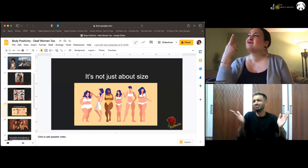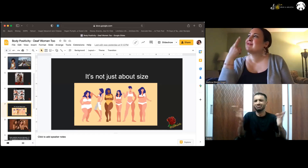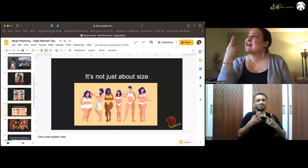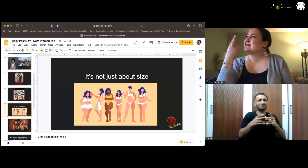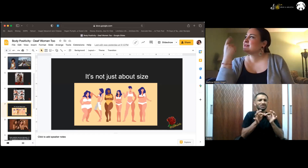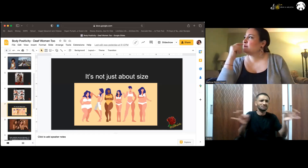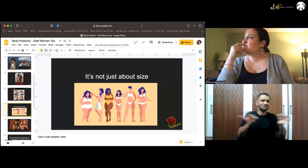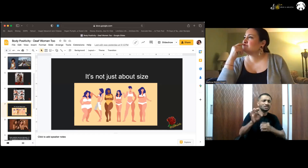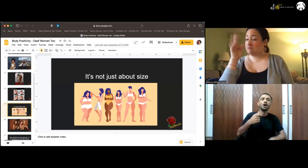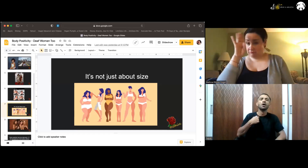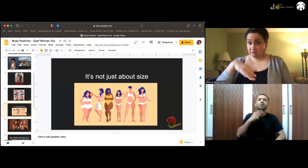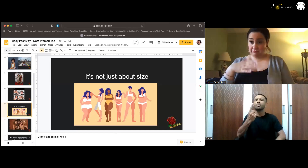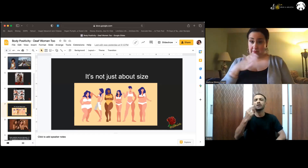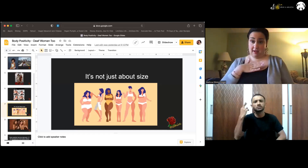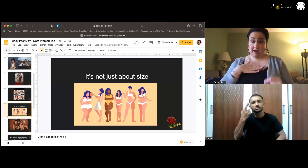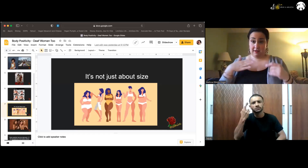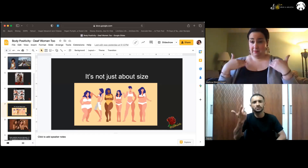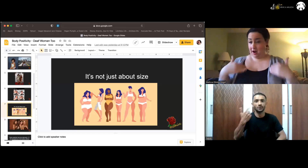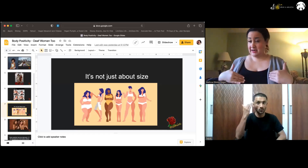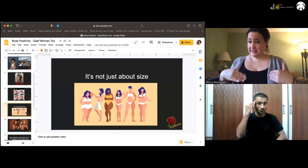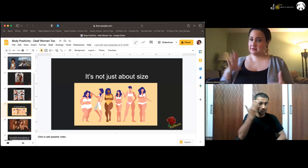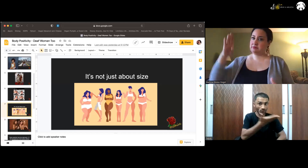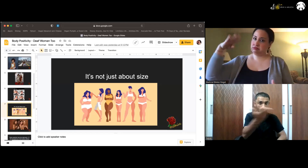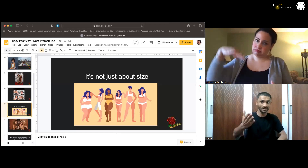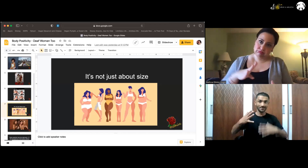size doesn't matter, of whatever size you are.